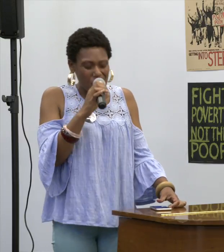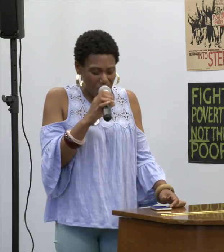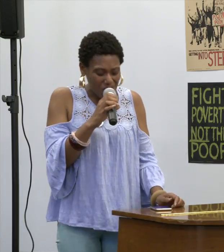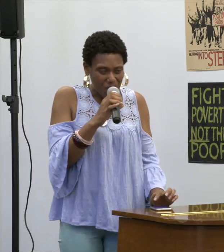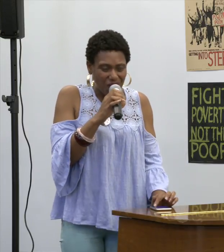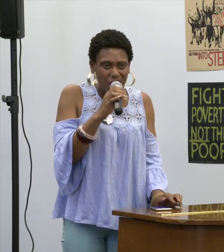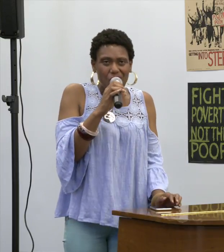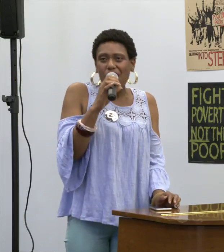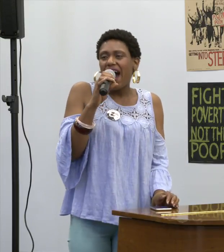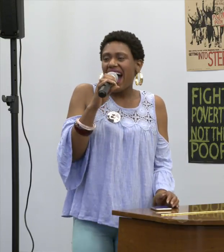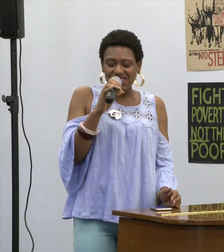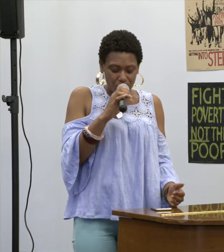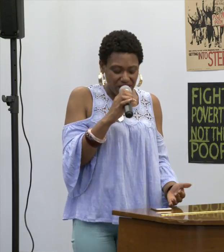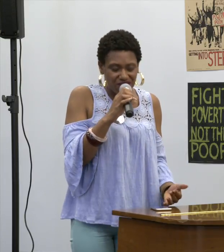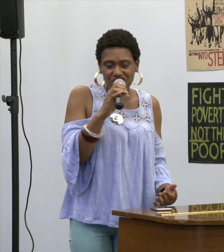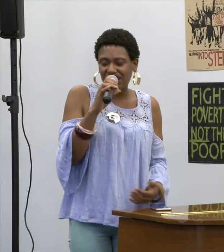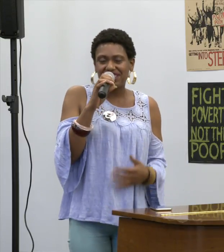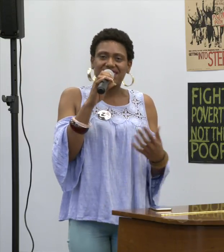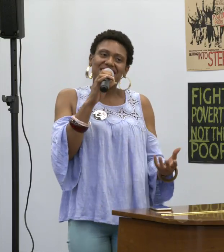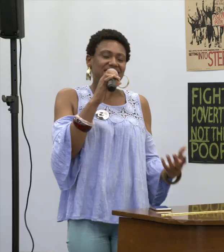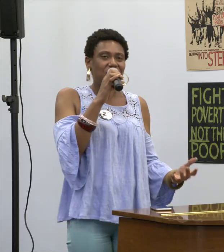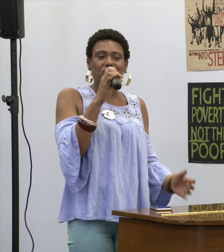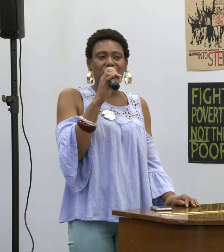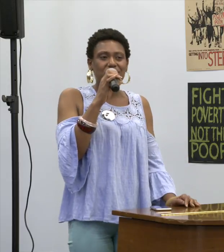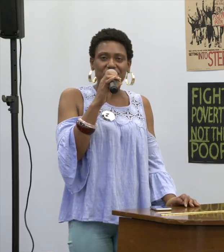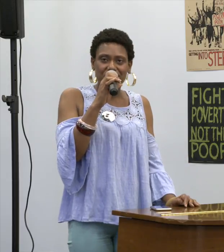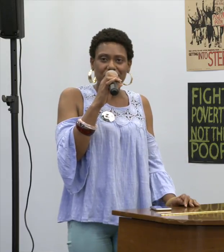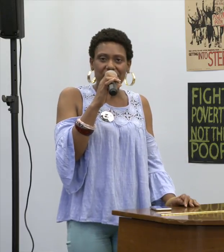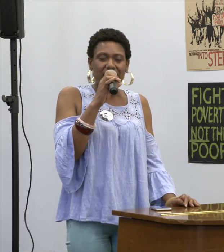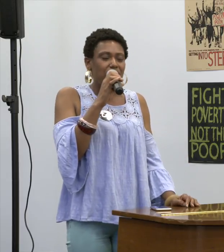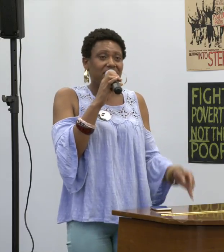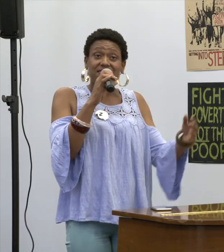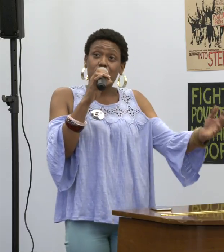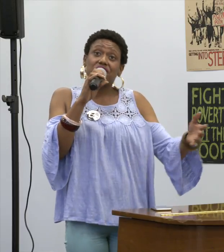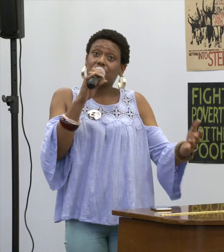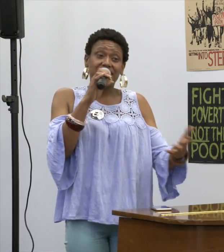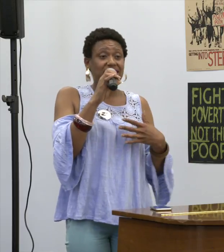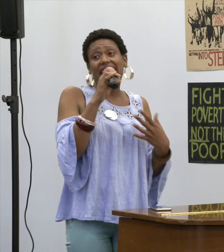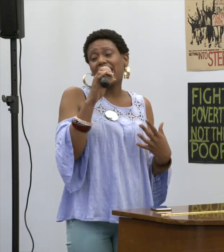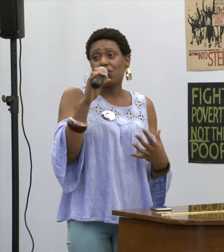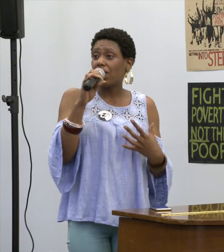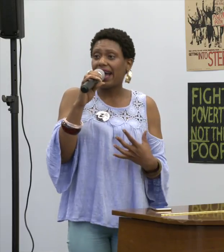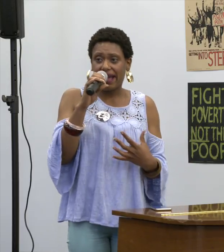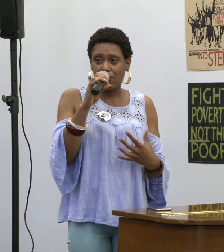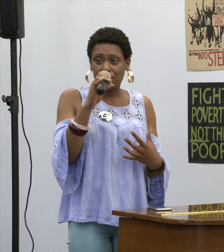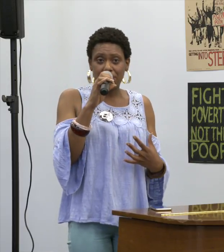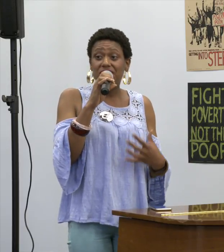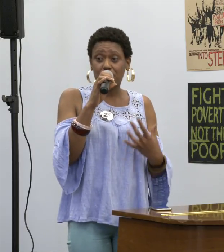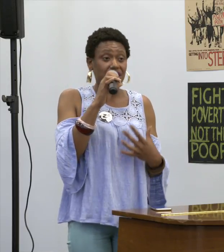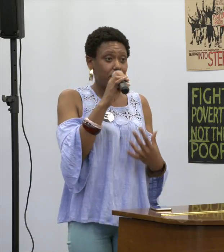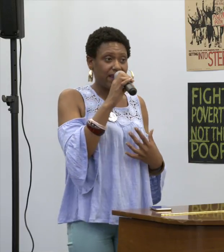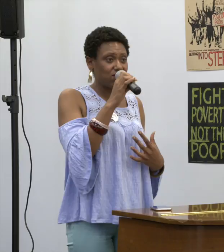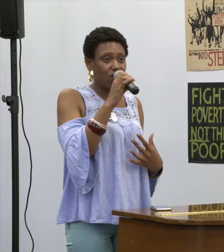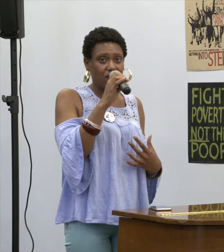So, I just wanted to share this DC culture with you because one of the reasons I am who I am